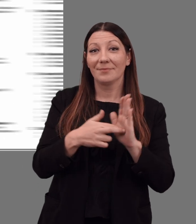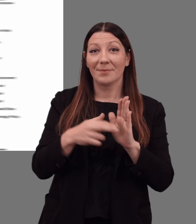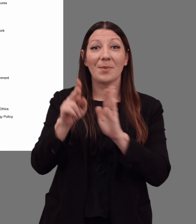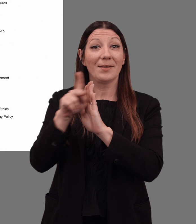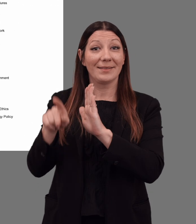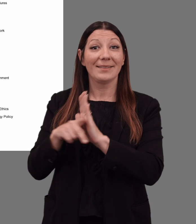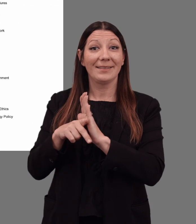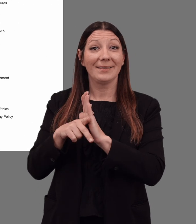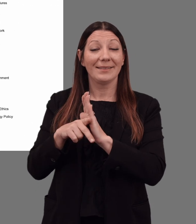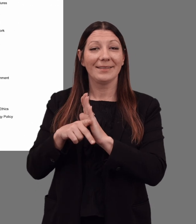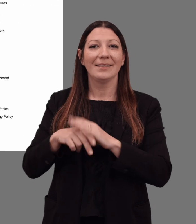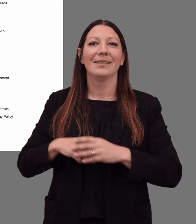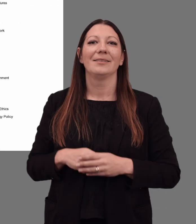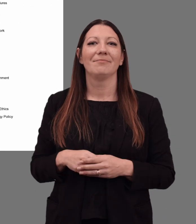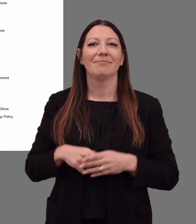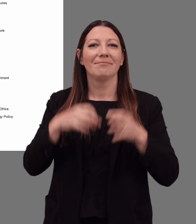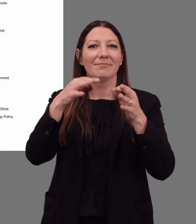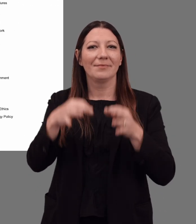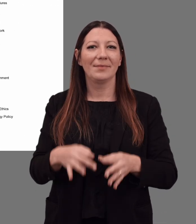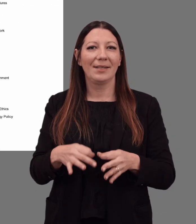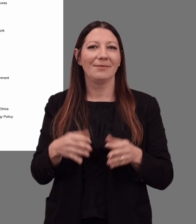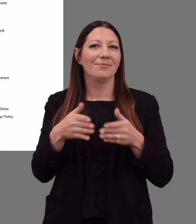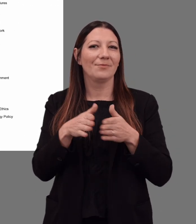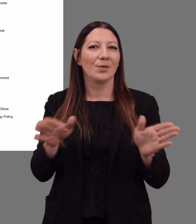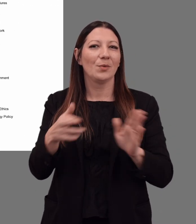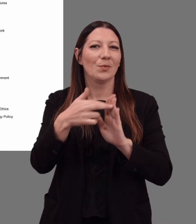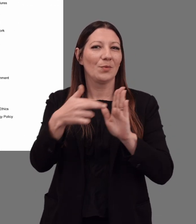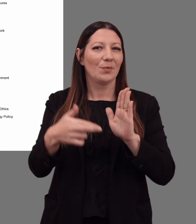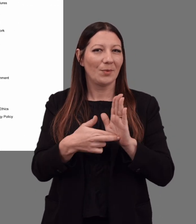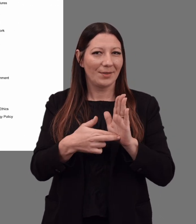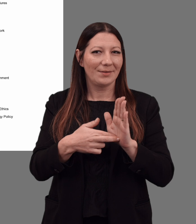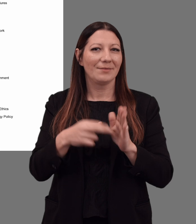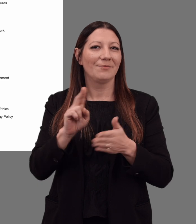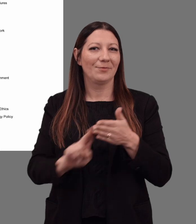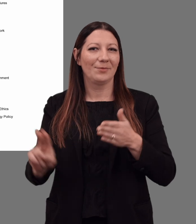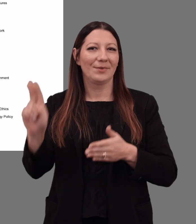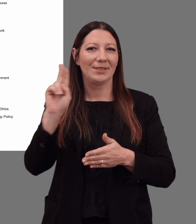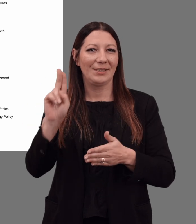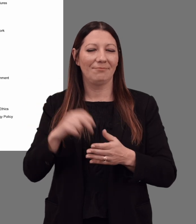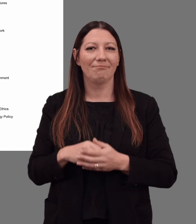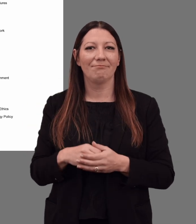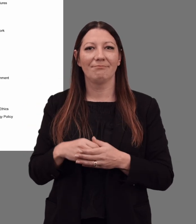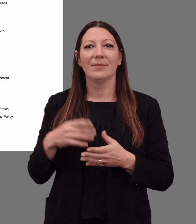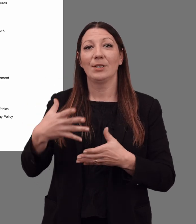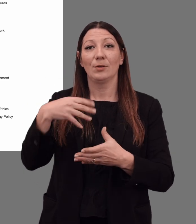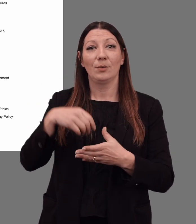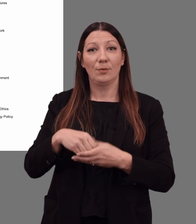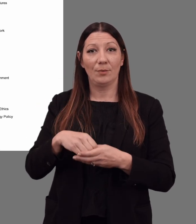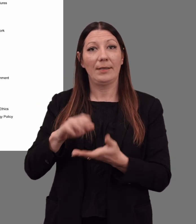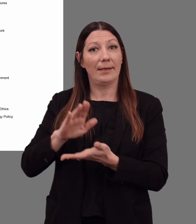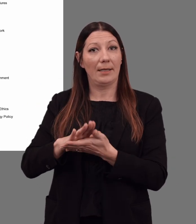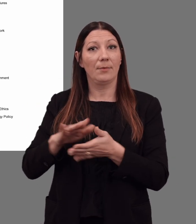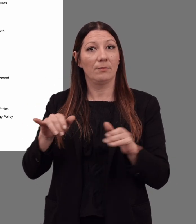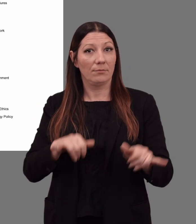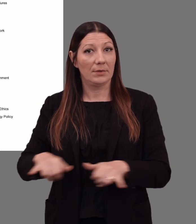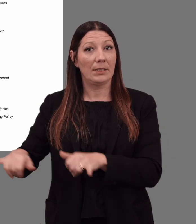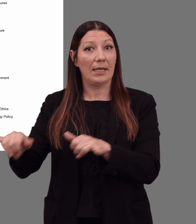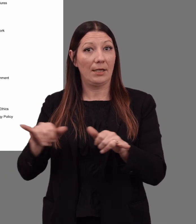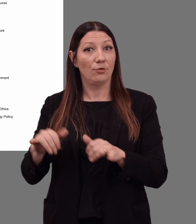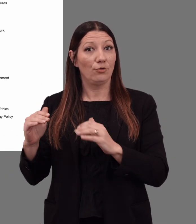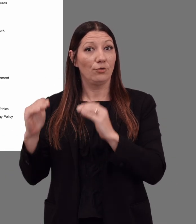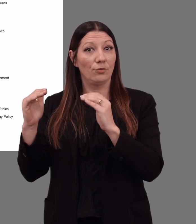policies, which outlines the general rules and regulations of the university, including those related to the academic performance